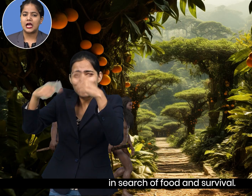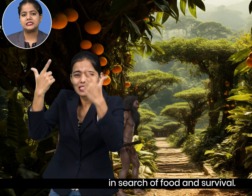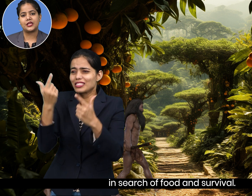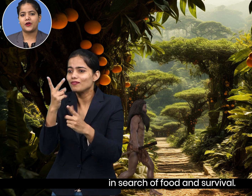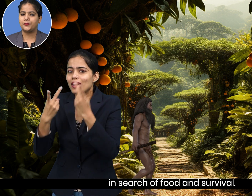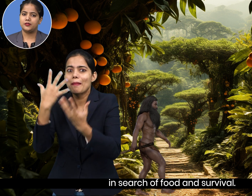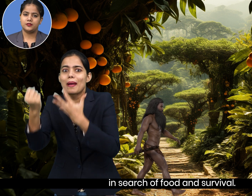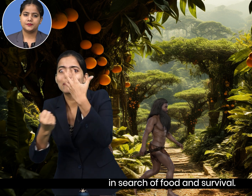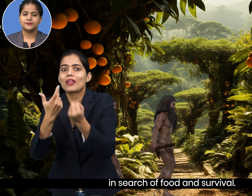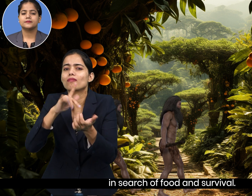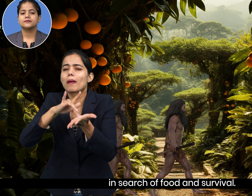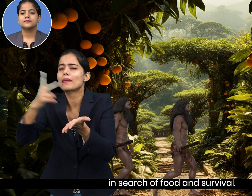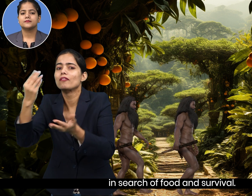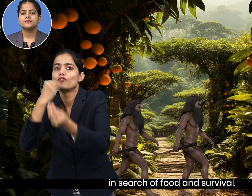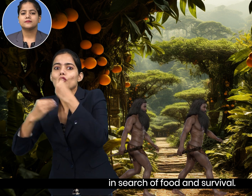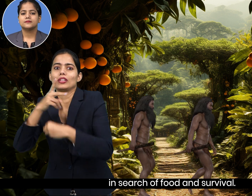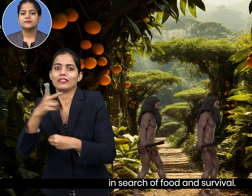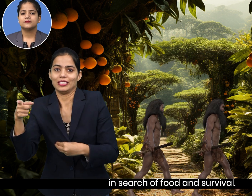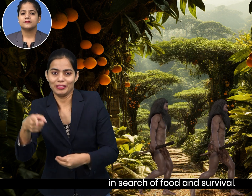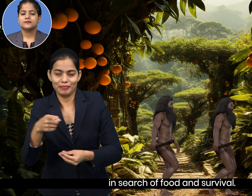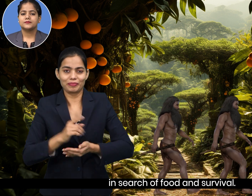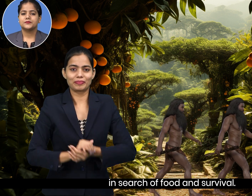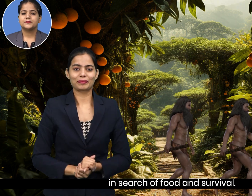food and survival.